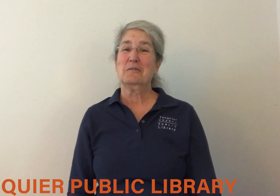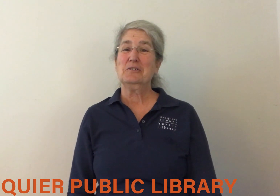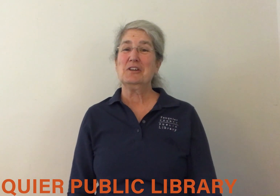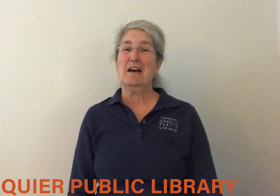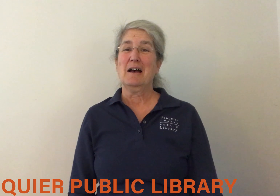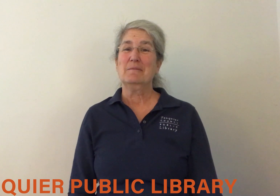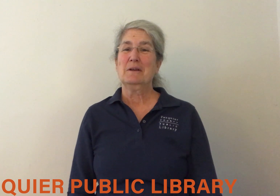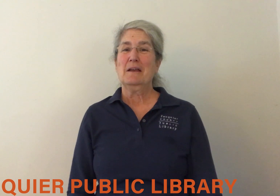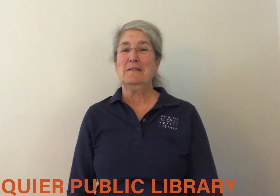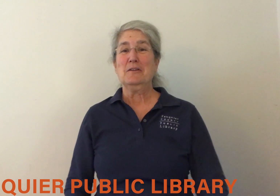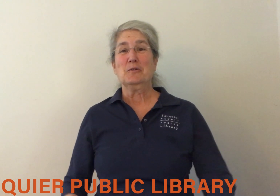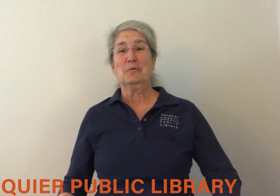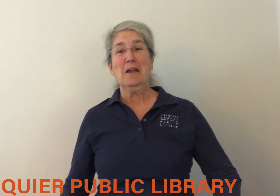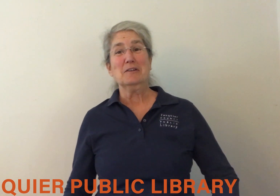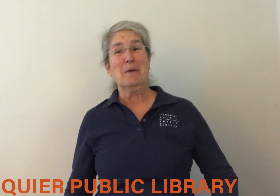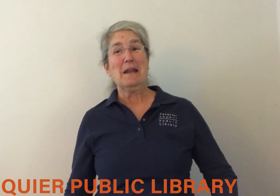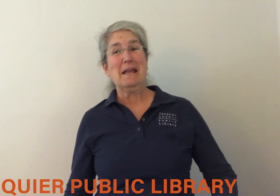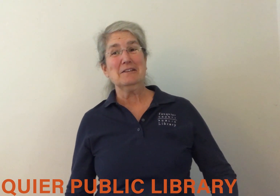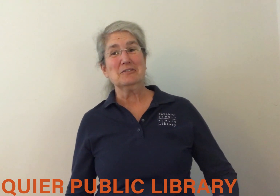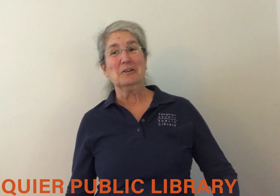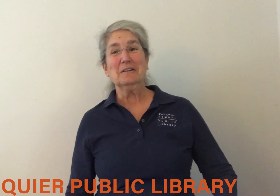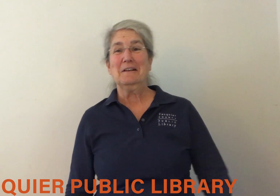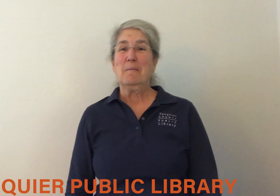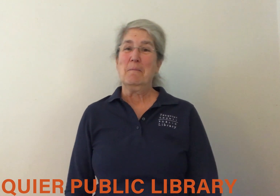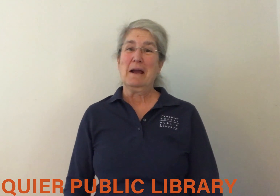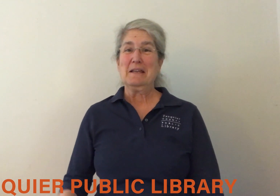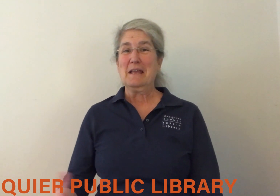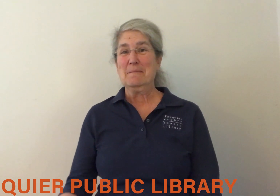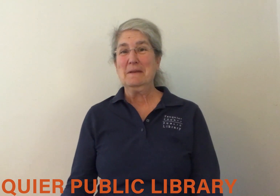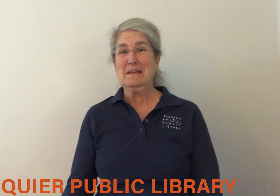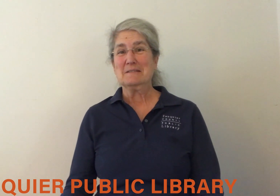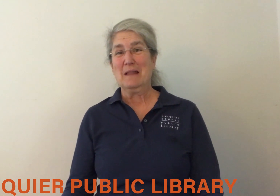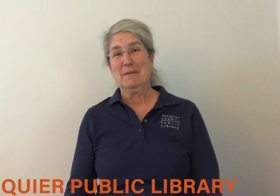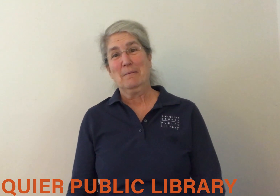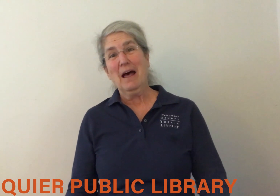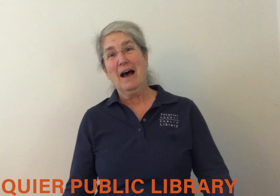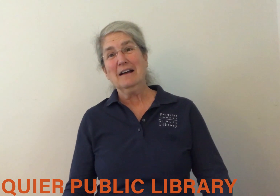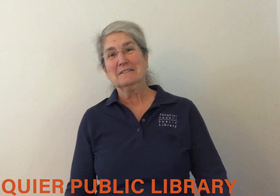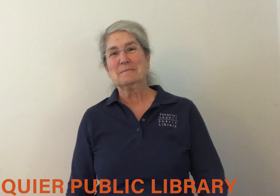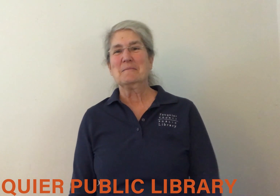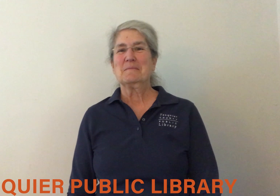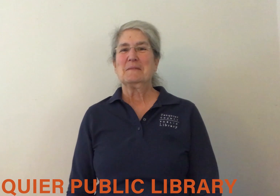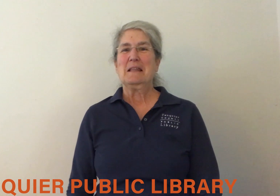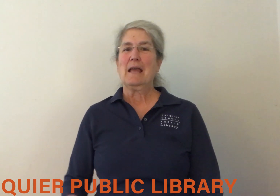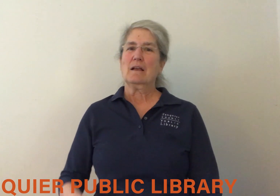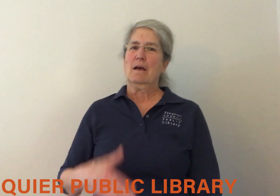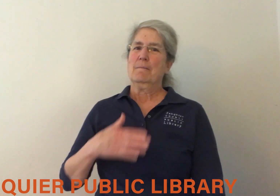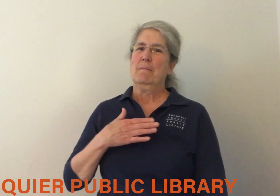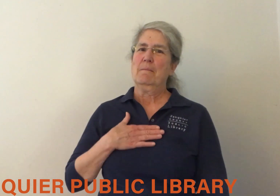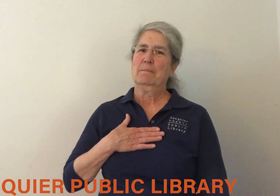Good job. And then your friend might answer, my name is blah, blah, blah, like